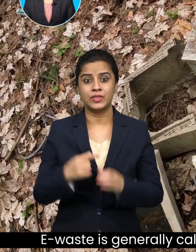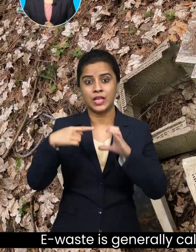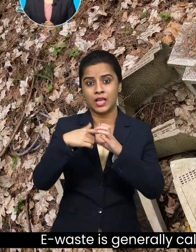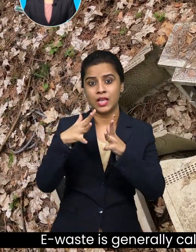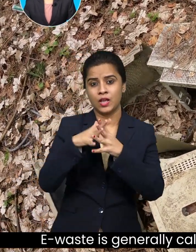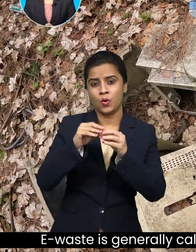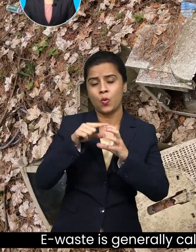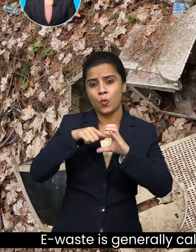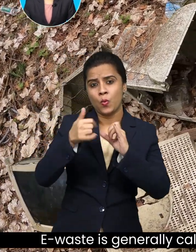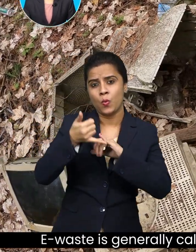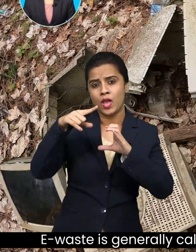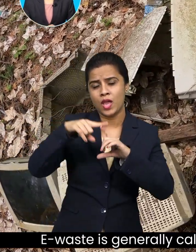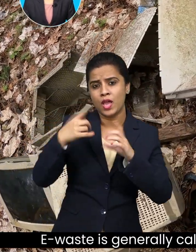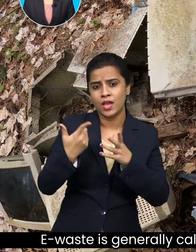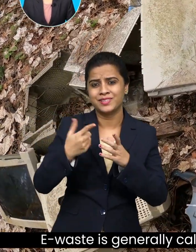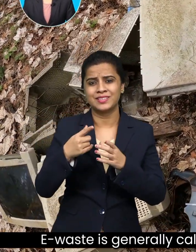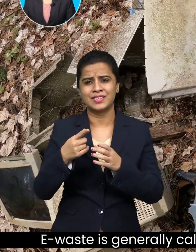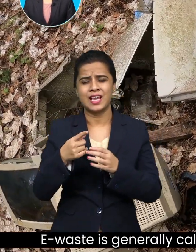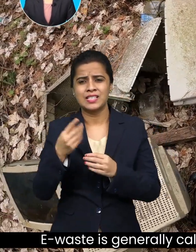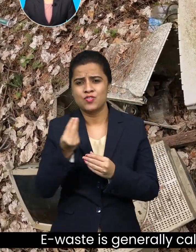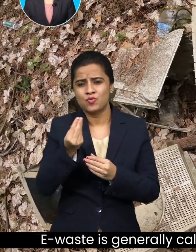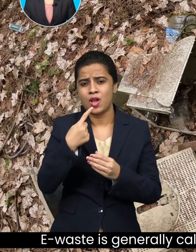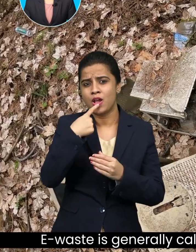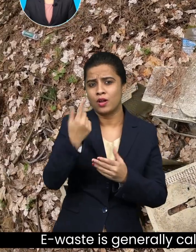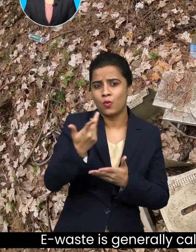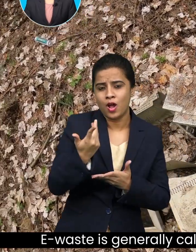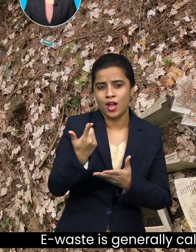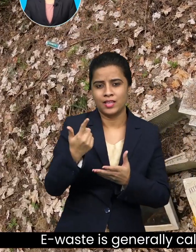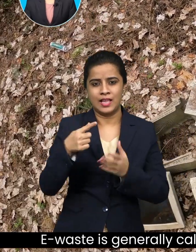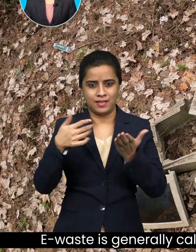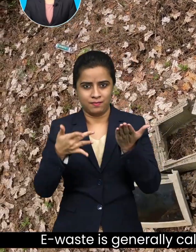E-waste is generally called electronic waste,